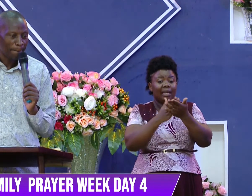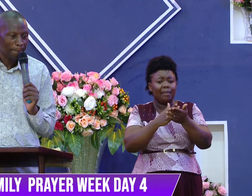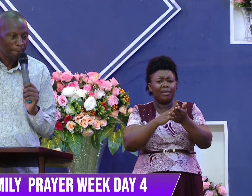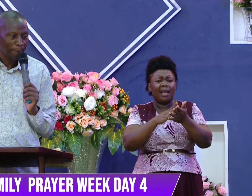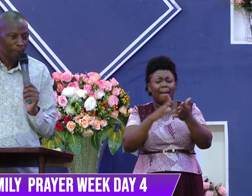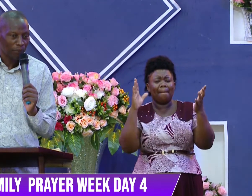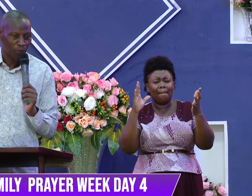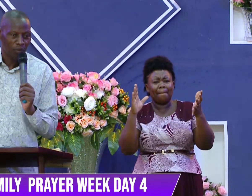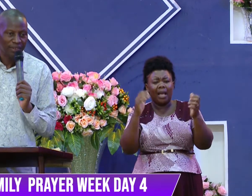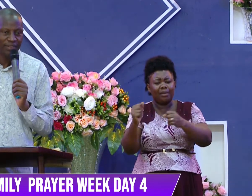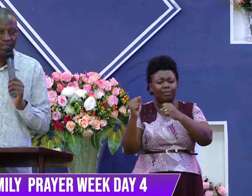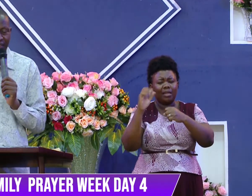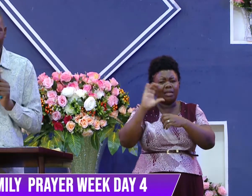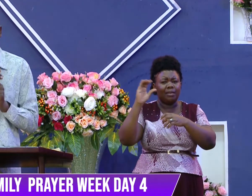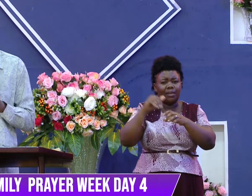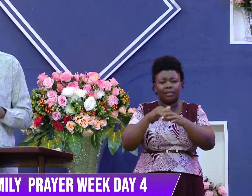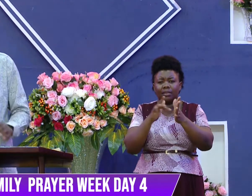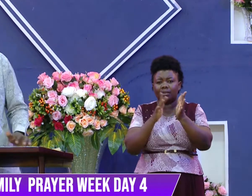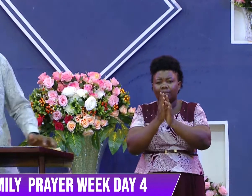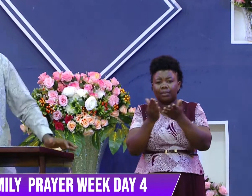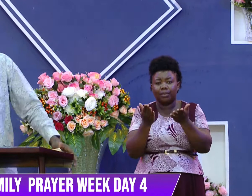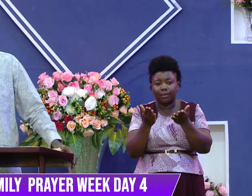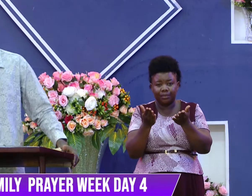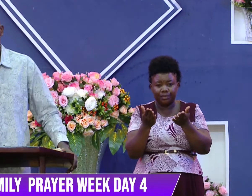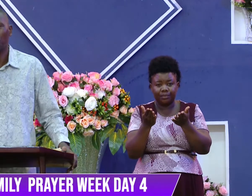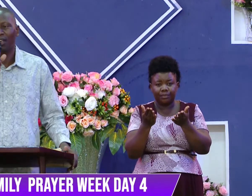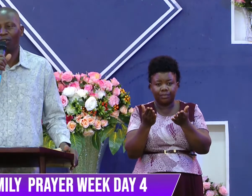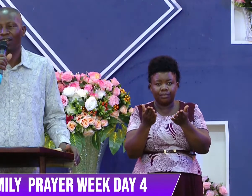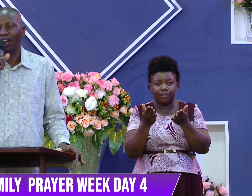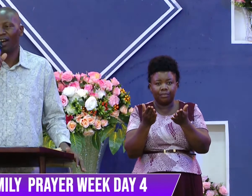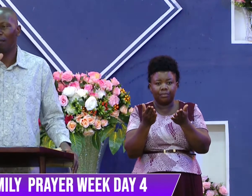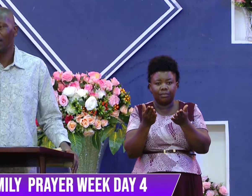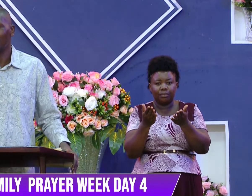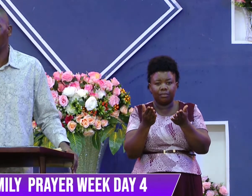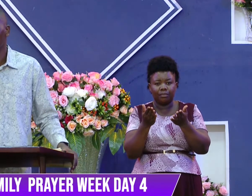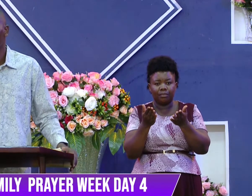It's one of the strong chapters in the Bible.